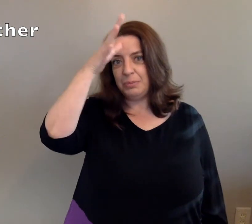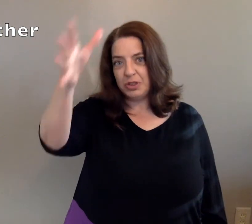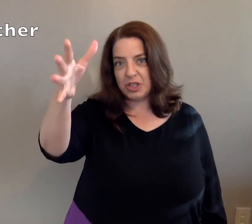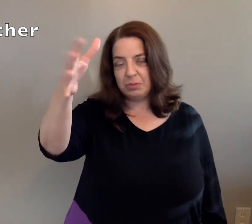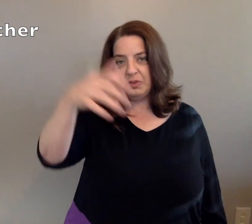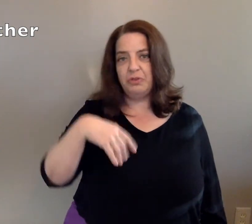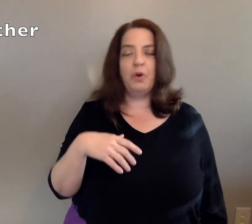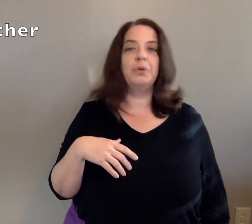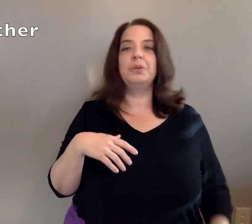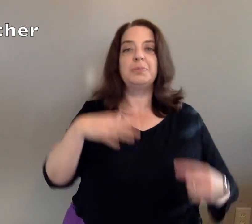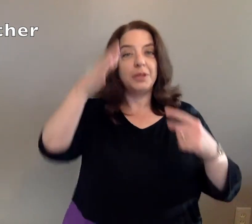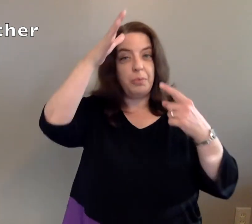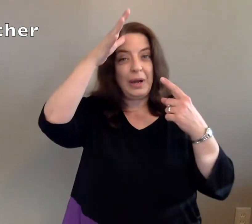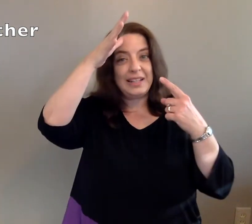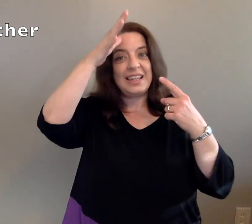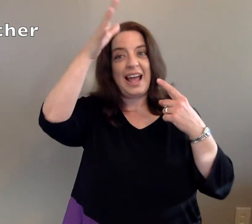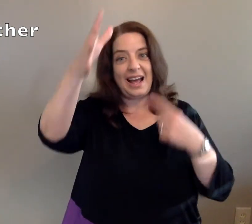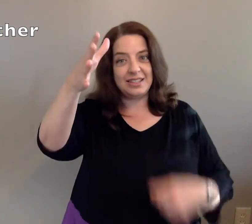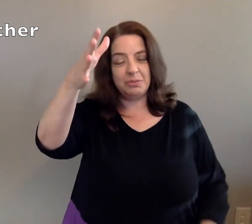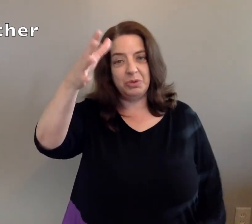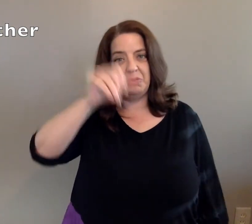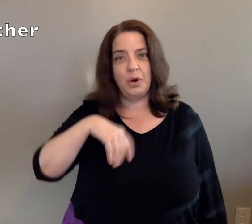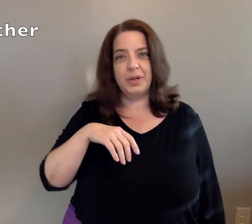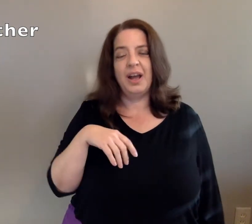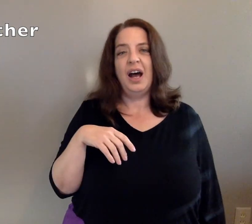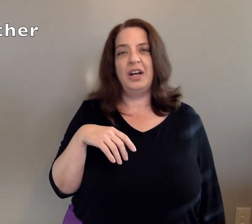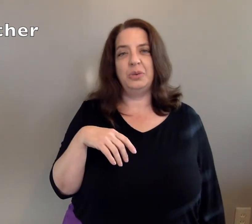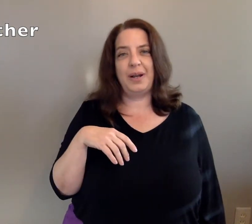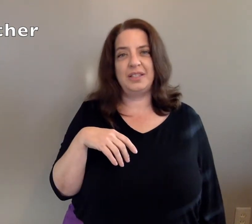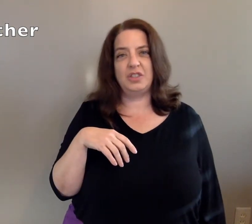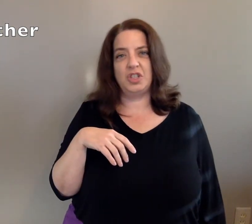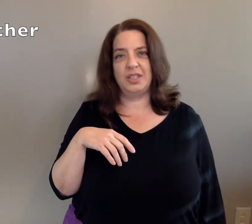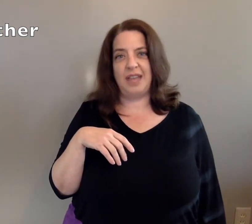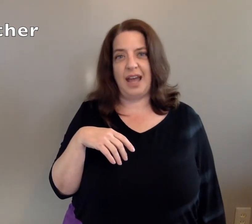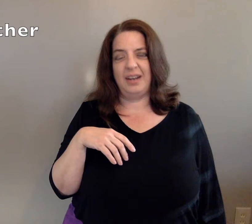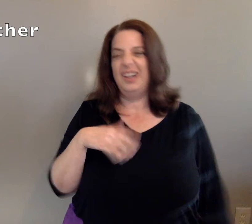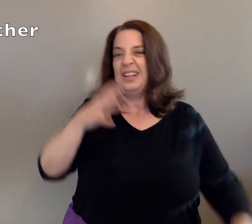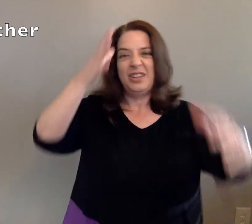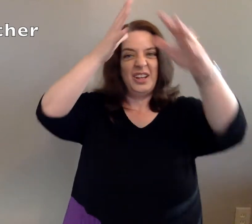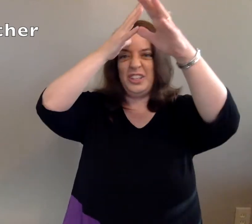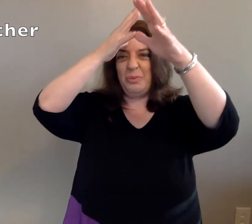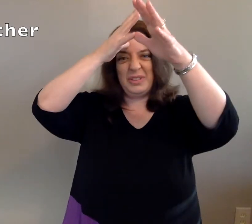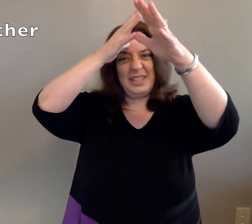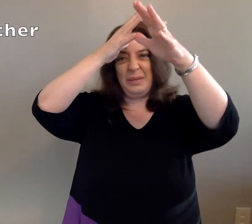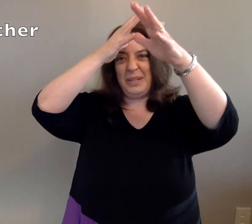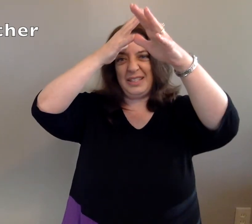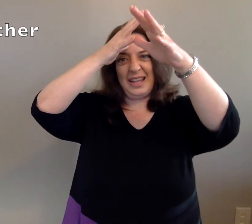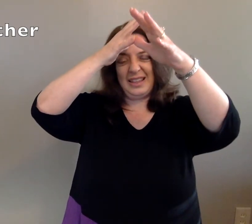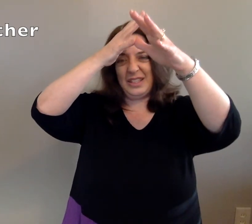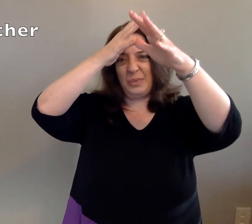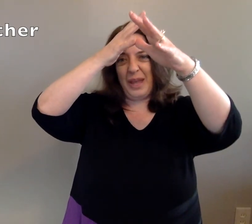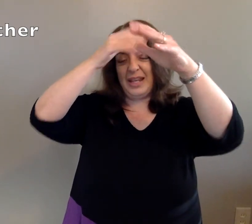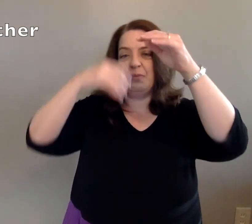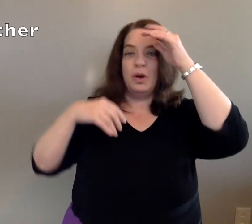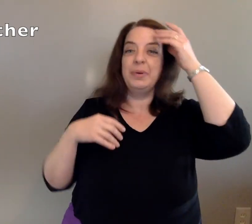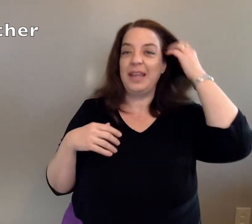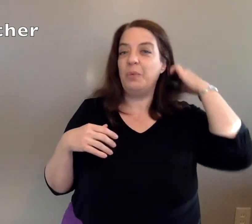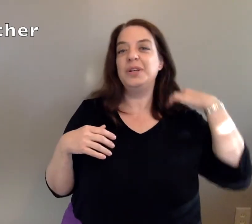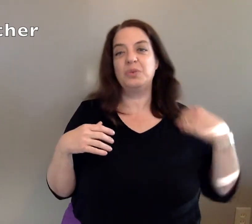just move it forward once, but the point is it has to move forward, otherwise it's just dad. You won't see anybody sign it this way anymore, but that was